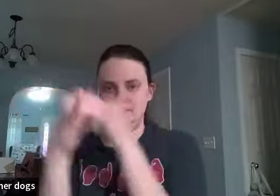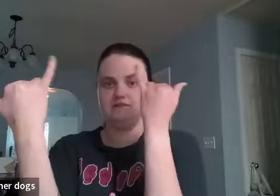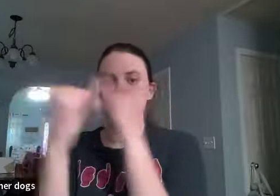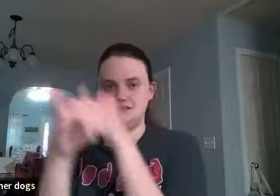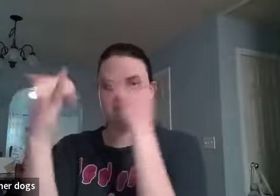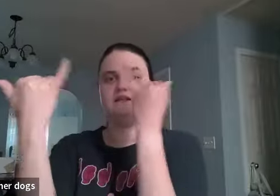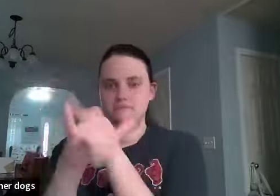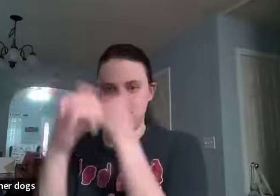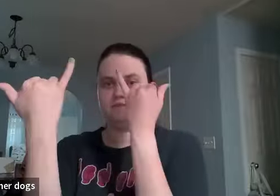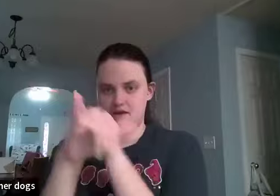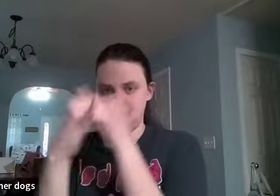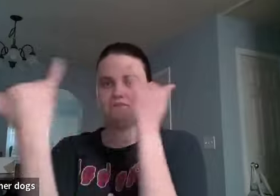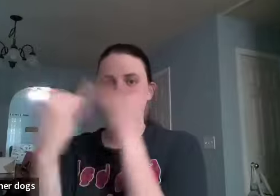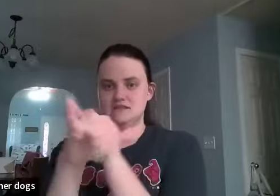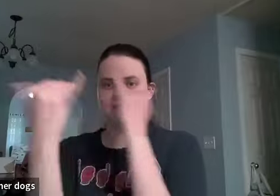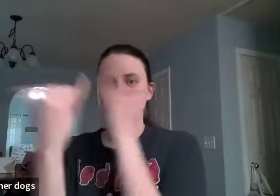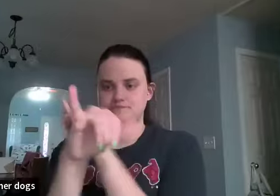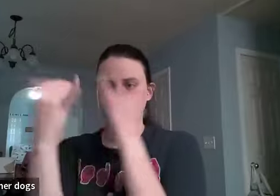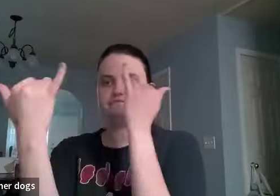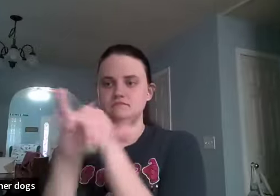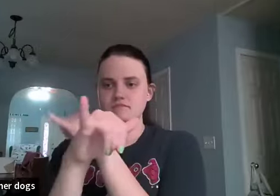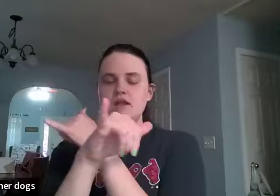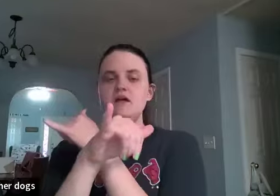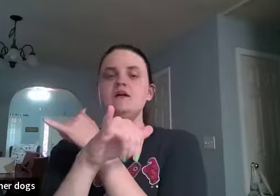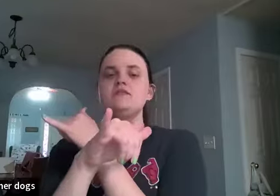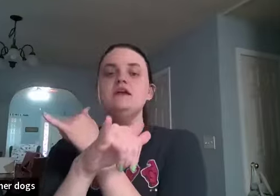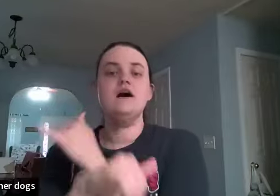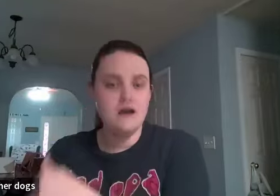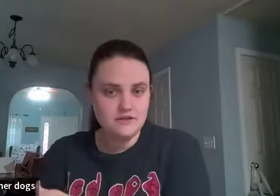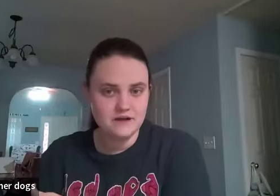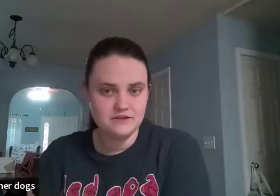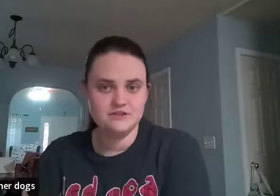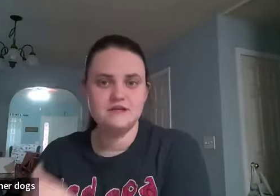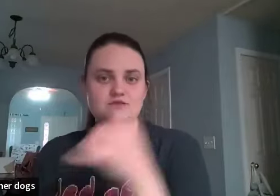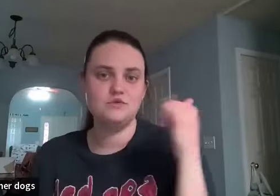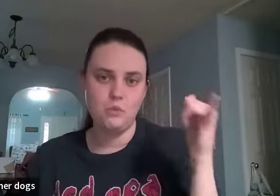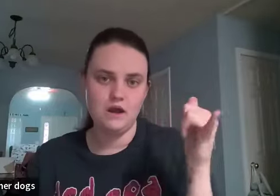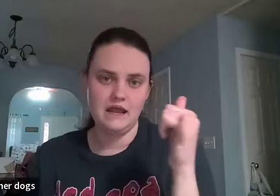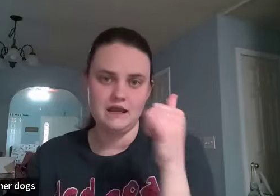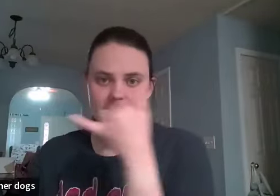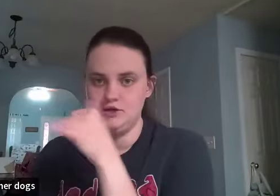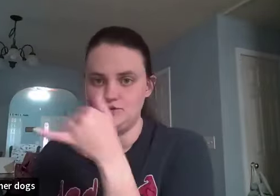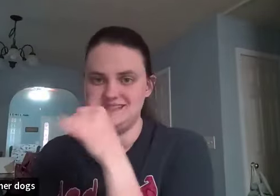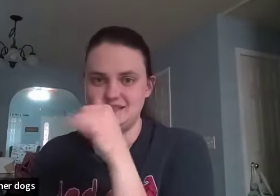Silly, silly. Okay. Silly. The other way you do it is with one hand and you go